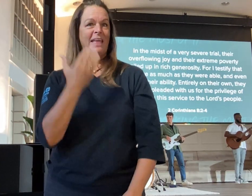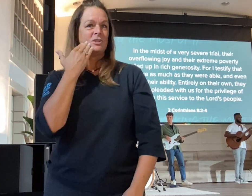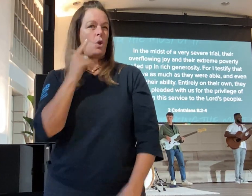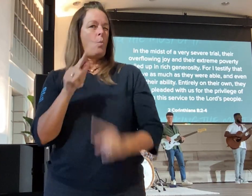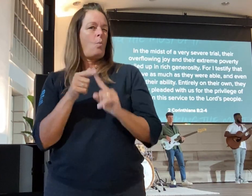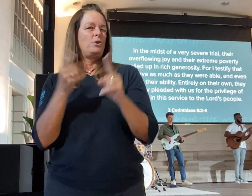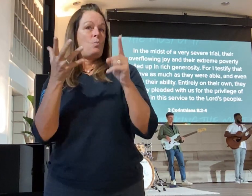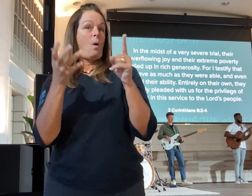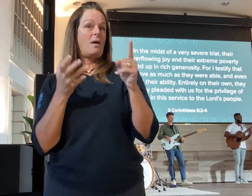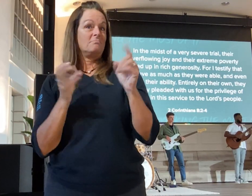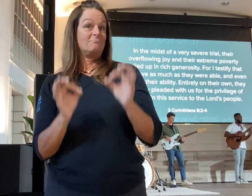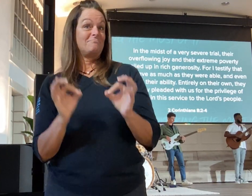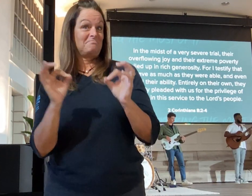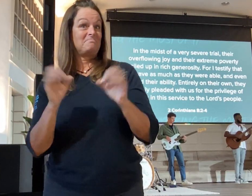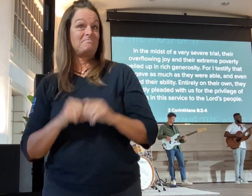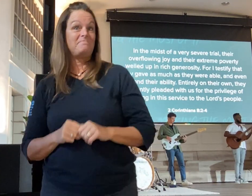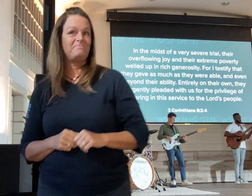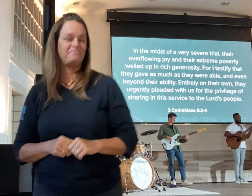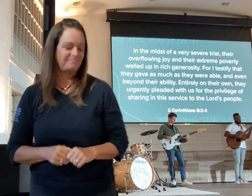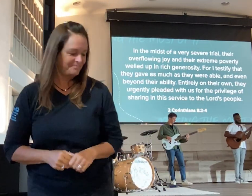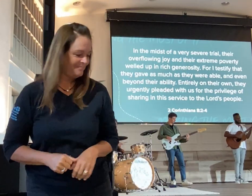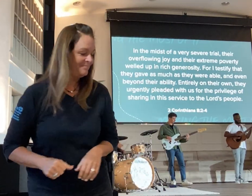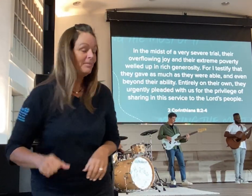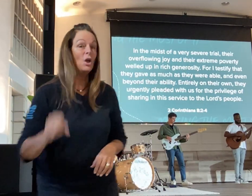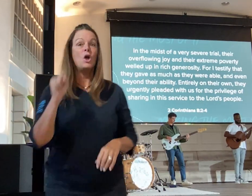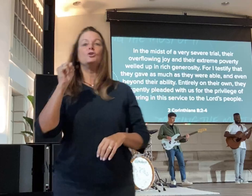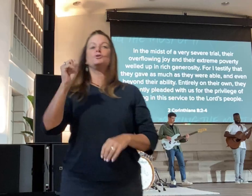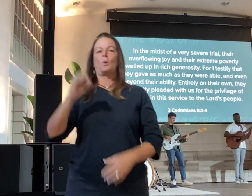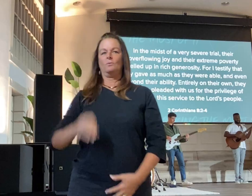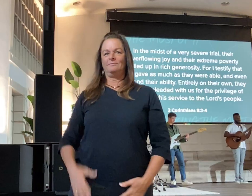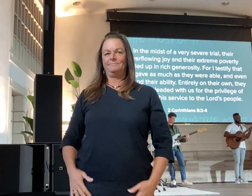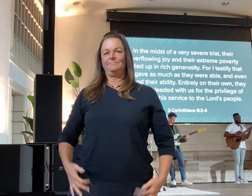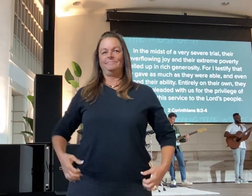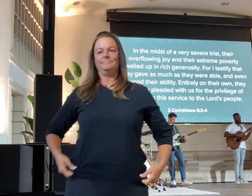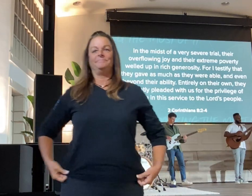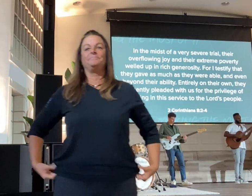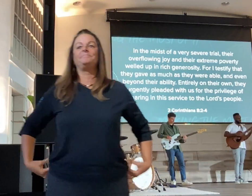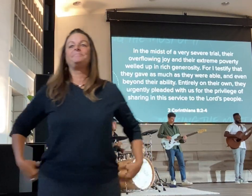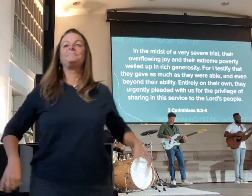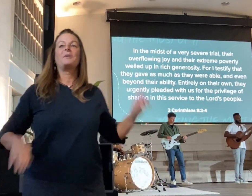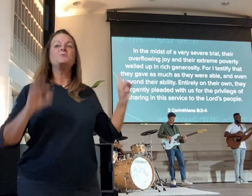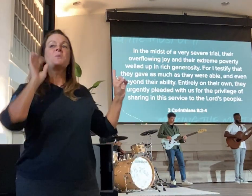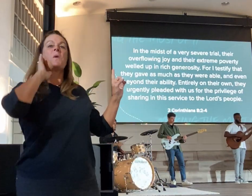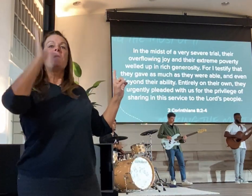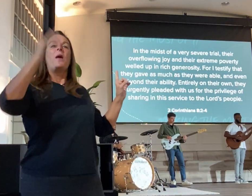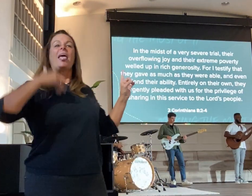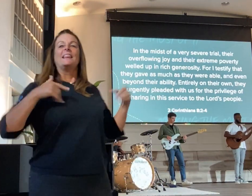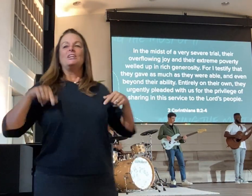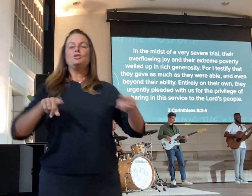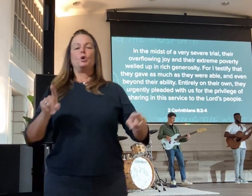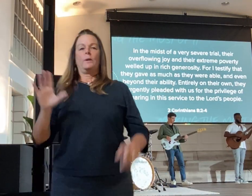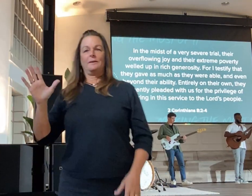want to hear, what he says about the Macedonian church. It says,